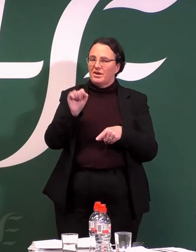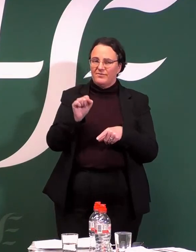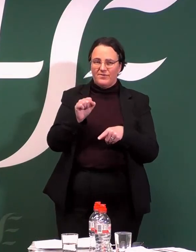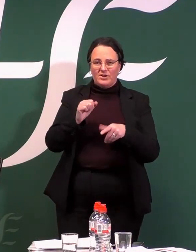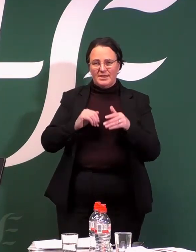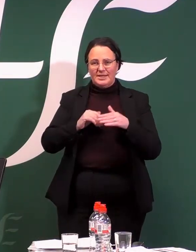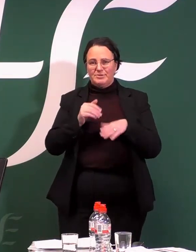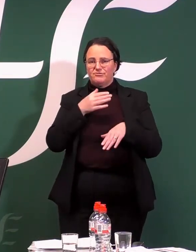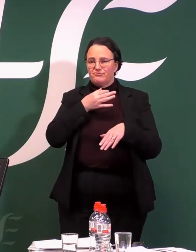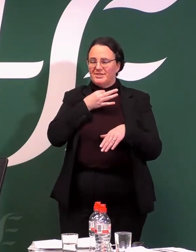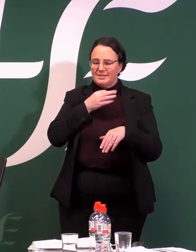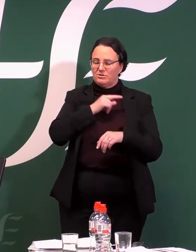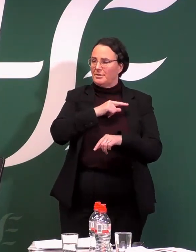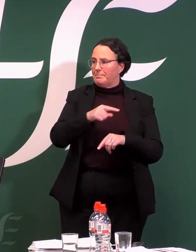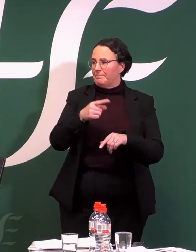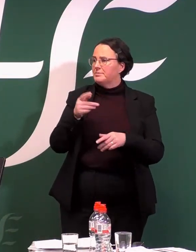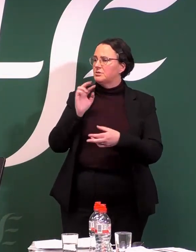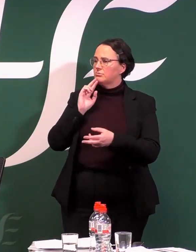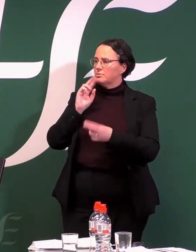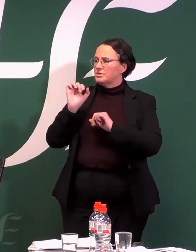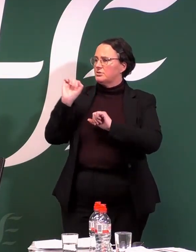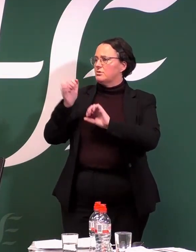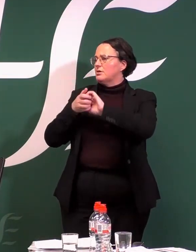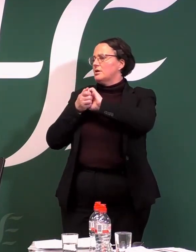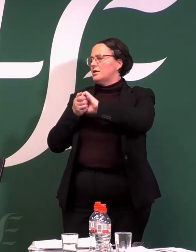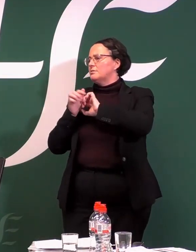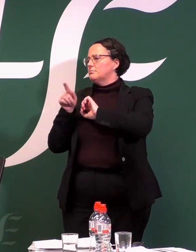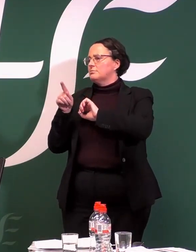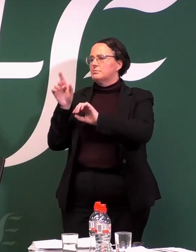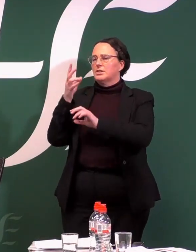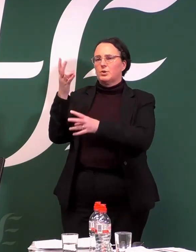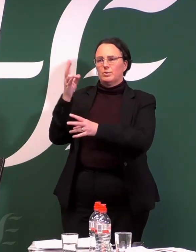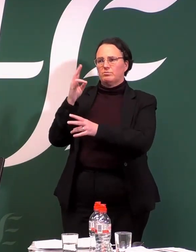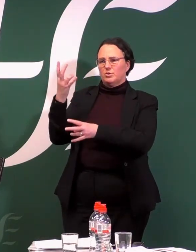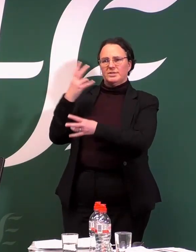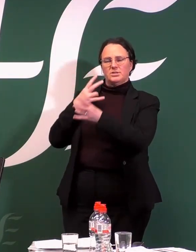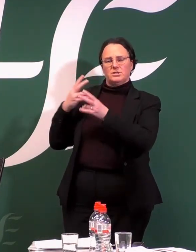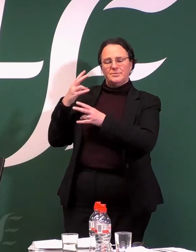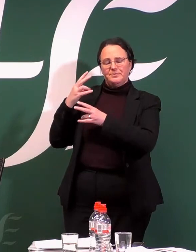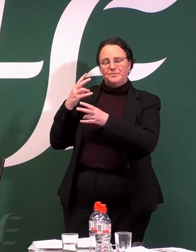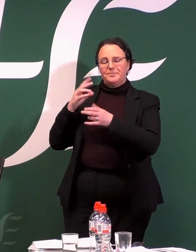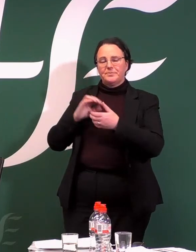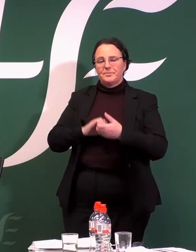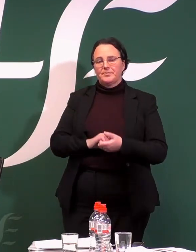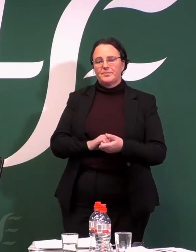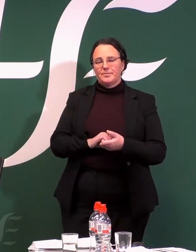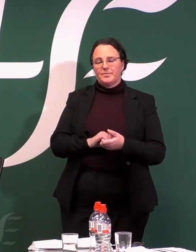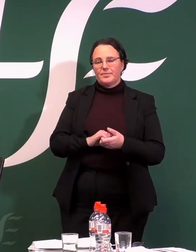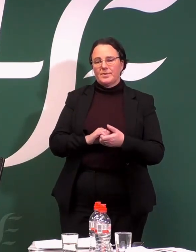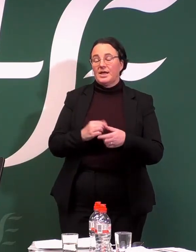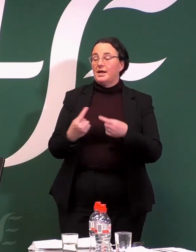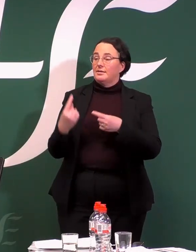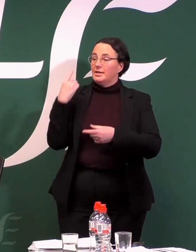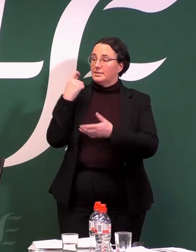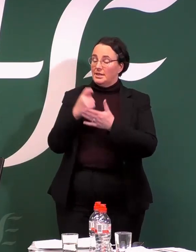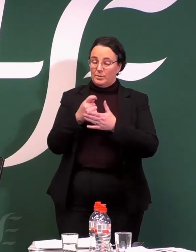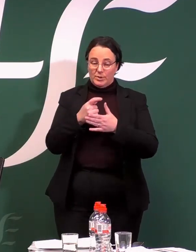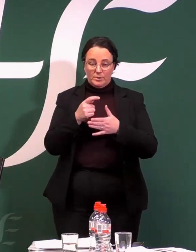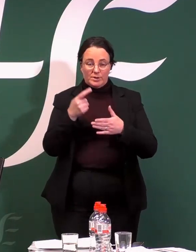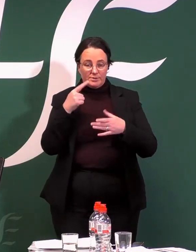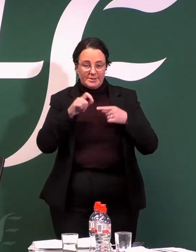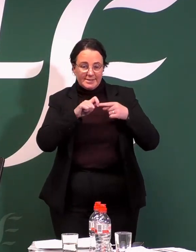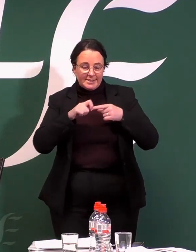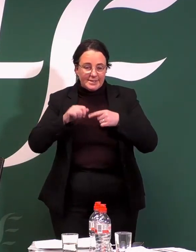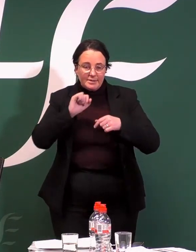earlier in response to one of your colleagues' questions, that when we were testing contacts at that time, we did